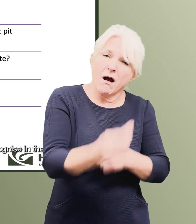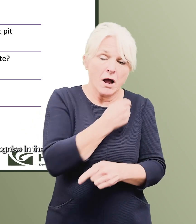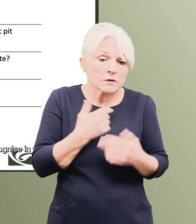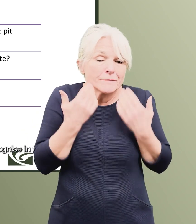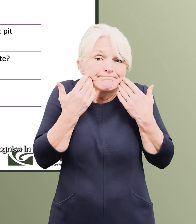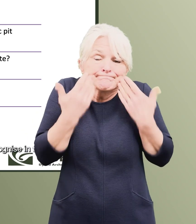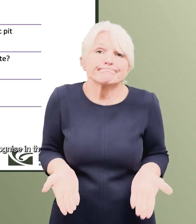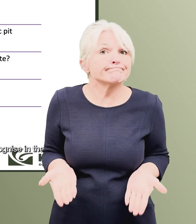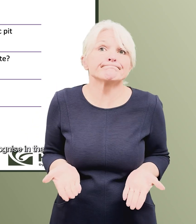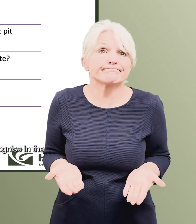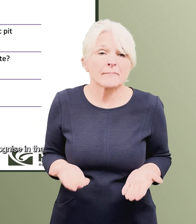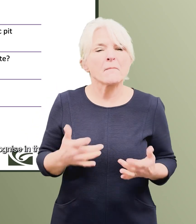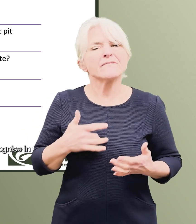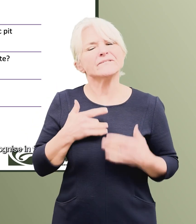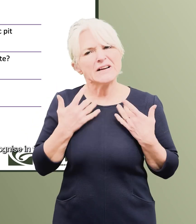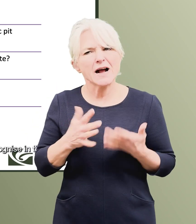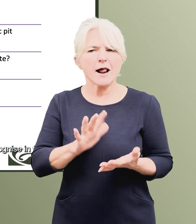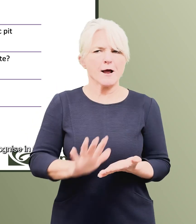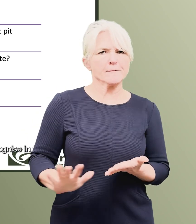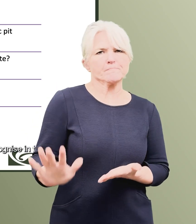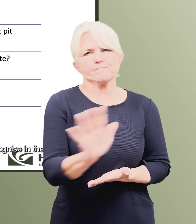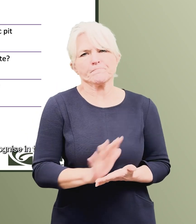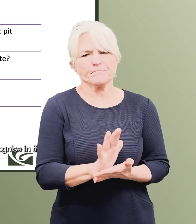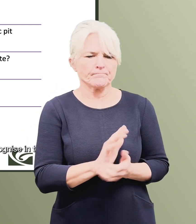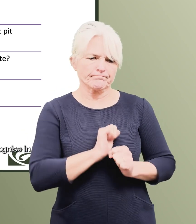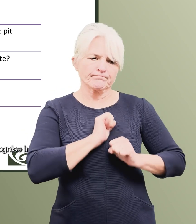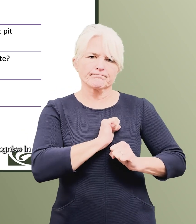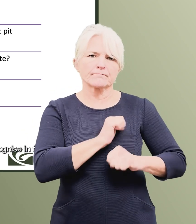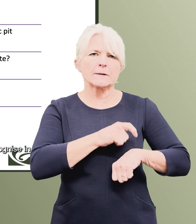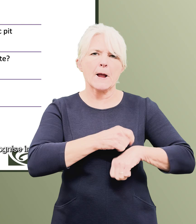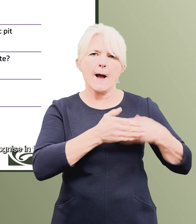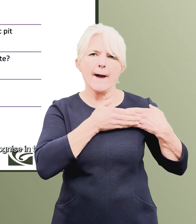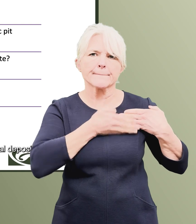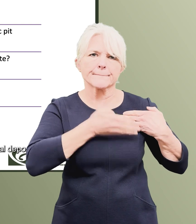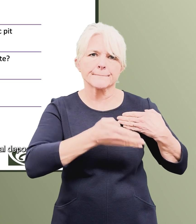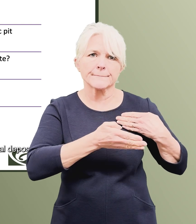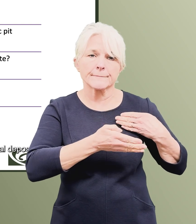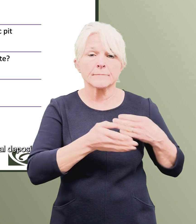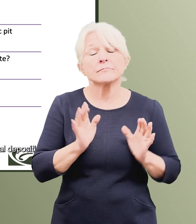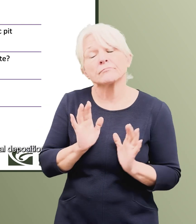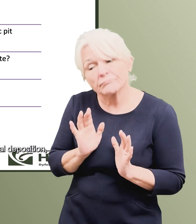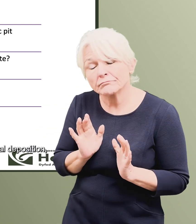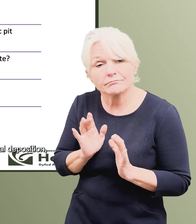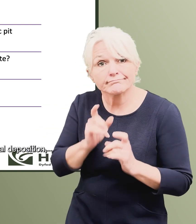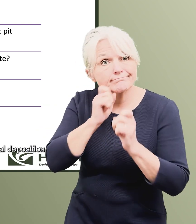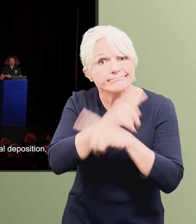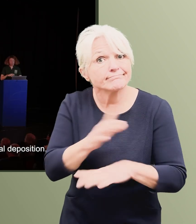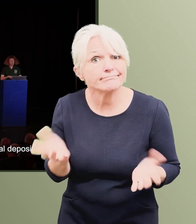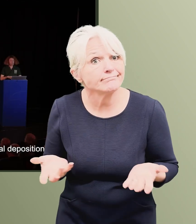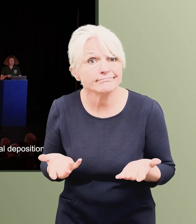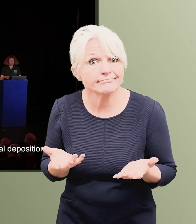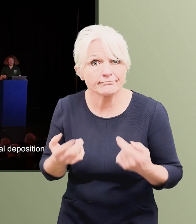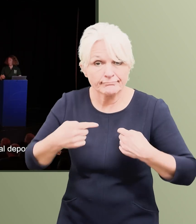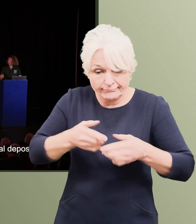They are part of a wider phenomenon that we recognize in the Neolithic, and those are Neolithic pit clusters.